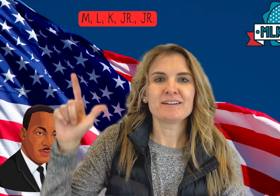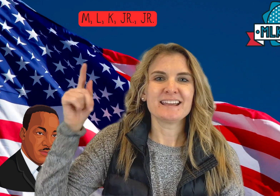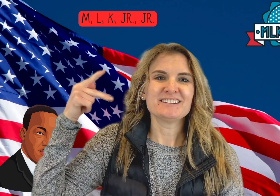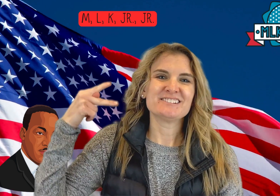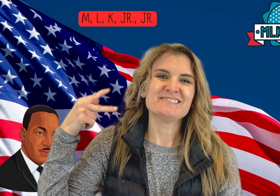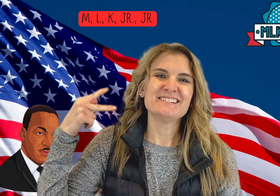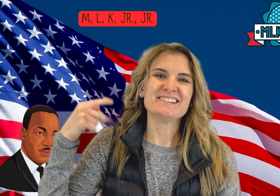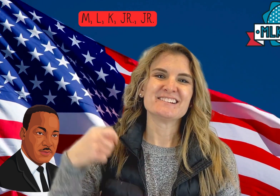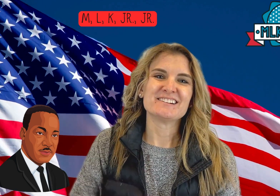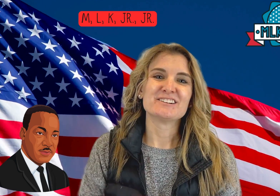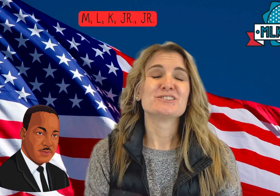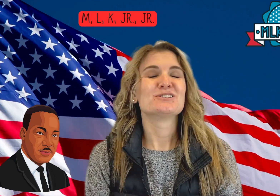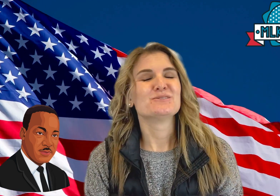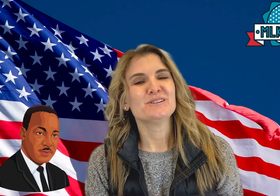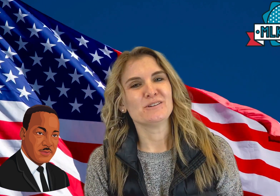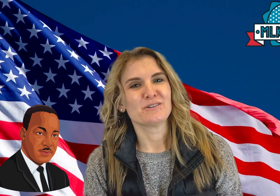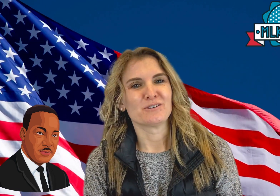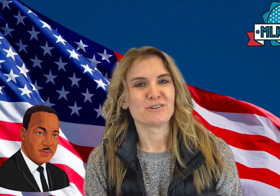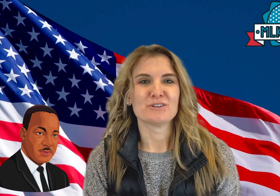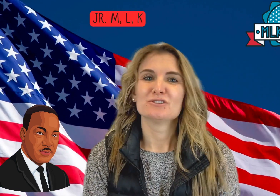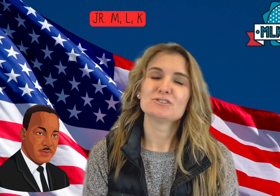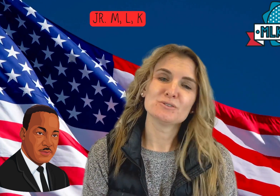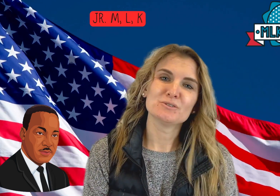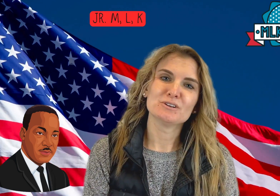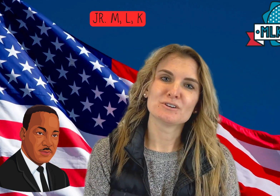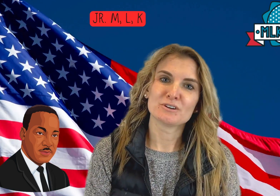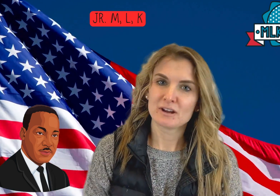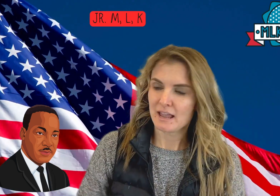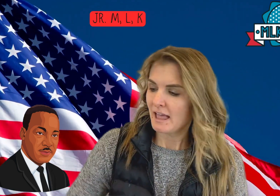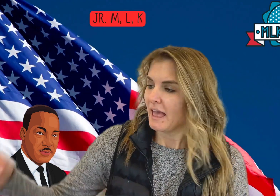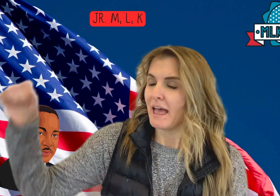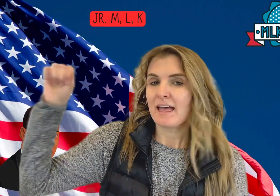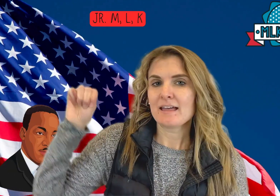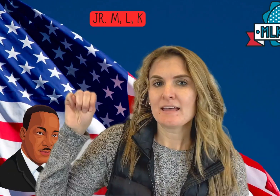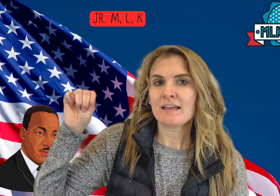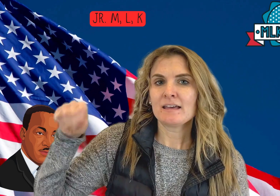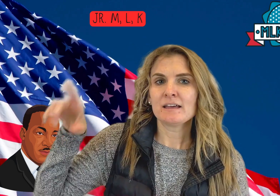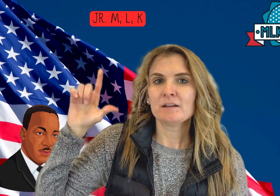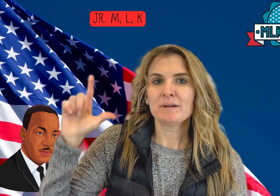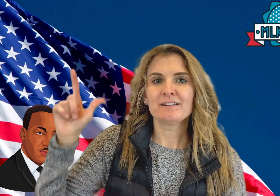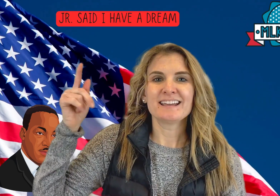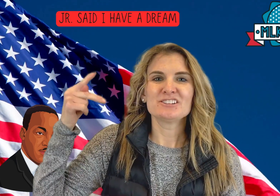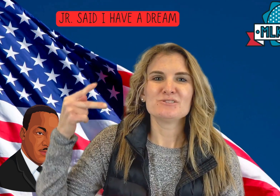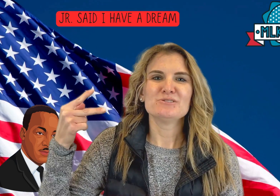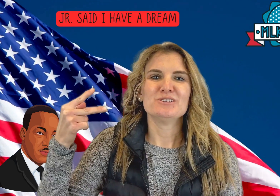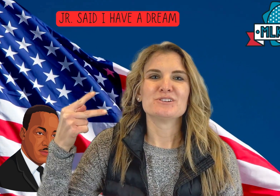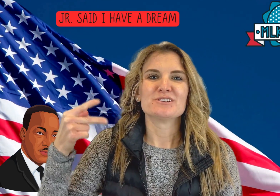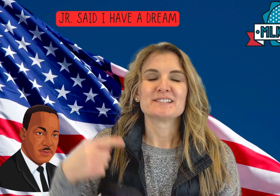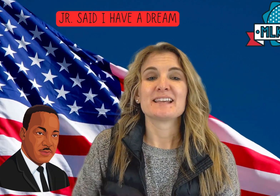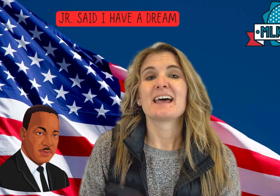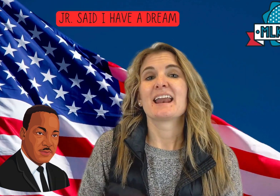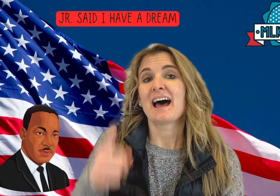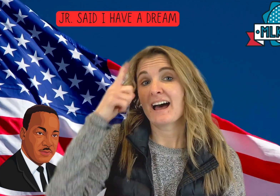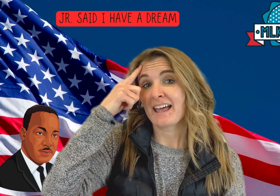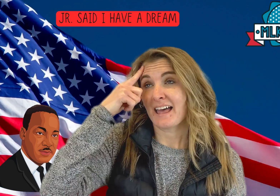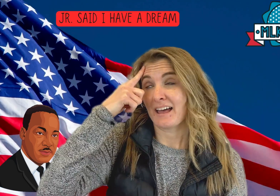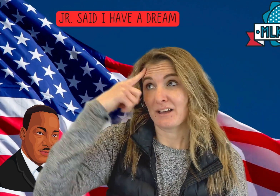MLK Jr., Jr., Jr., MLK Jr. said, I have